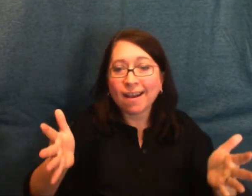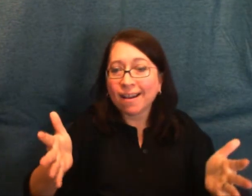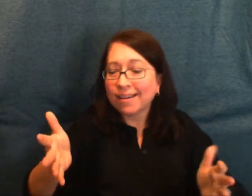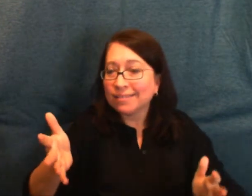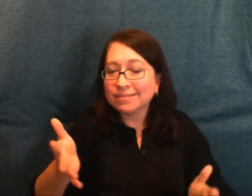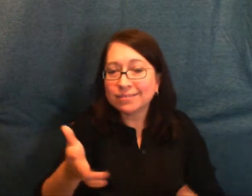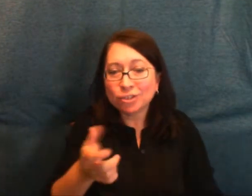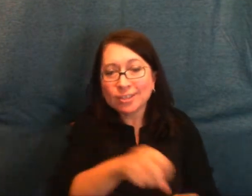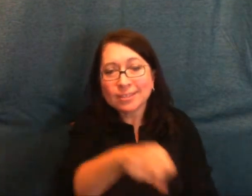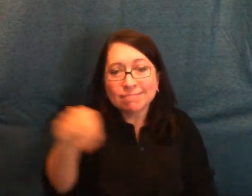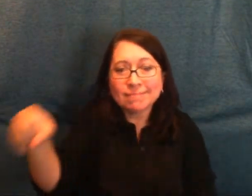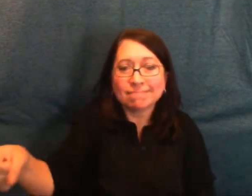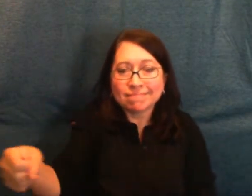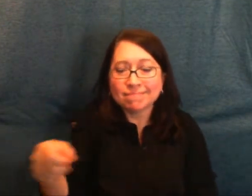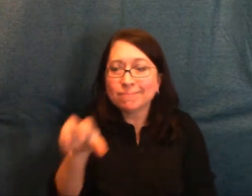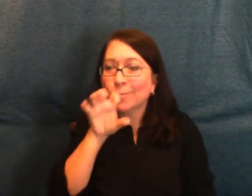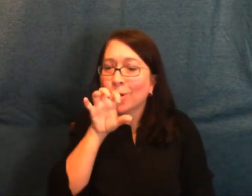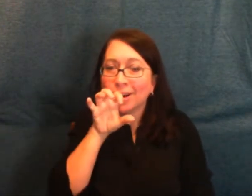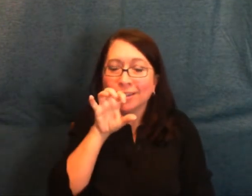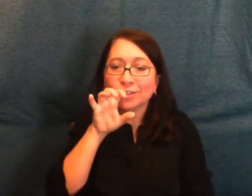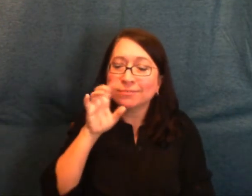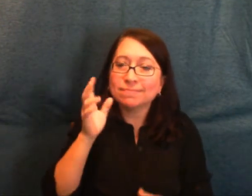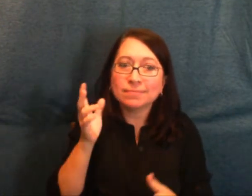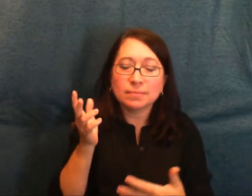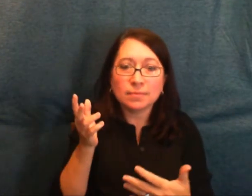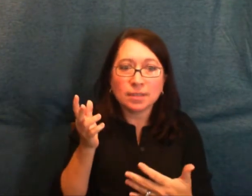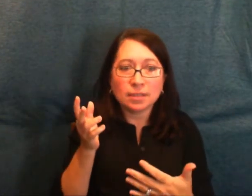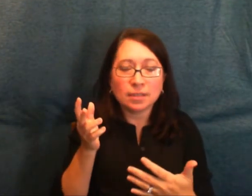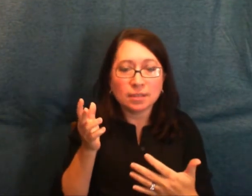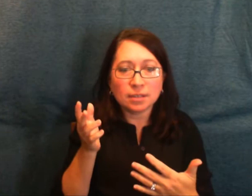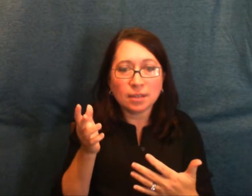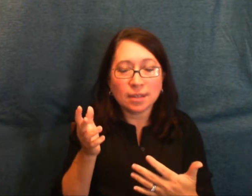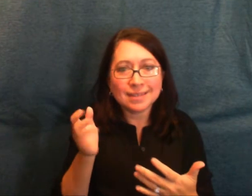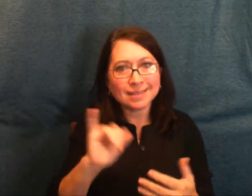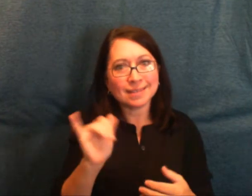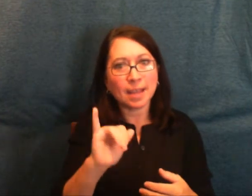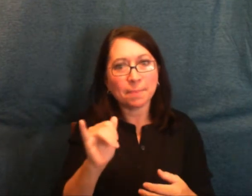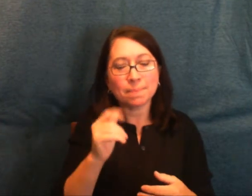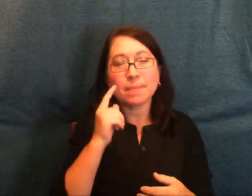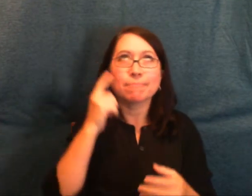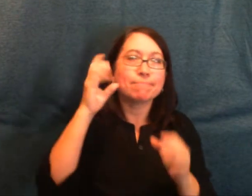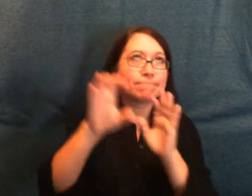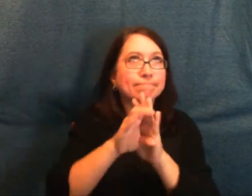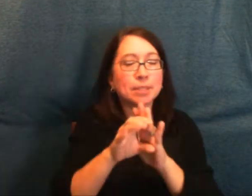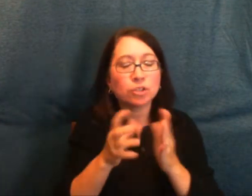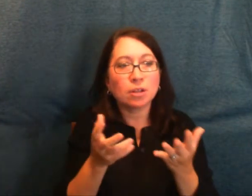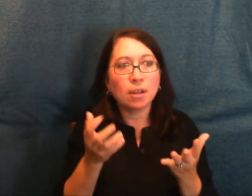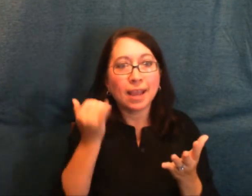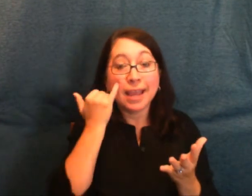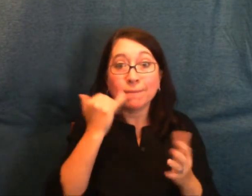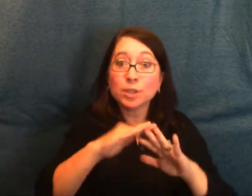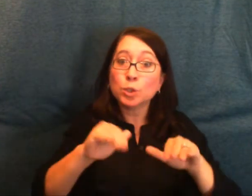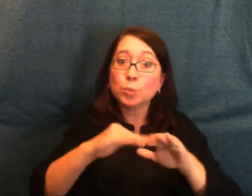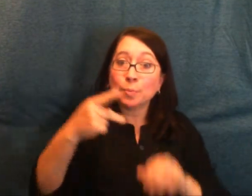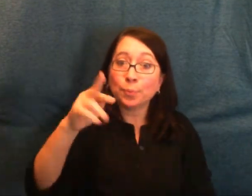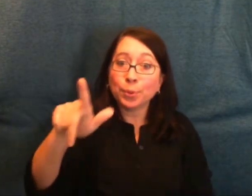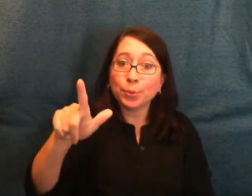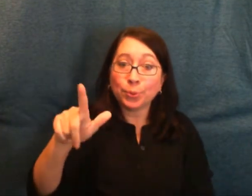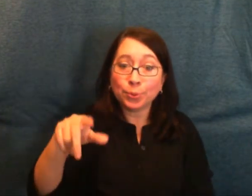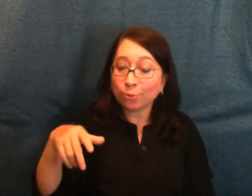show. Like somebody pointed this out to me myself. You would not throw your child into the pool and hope